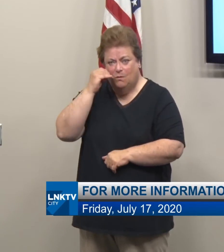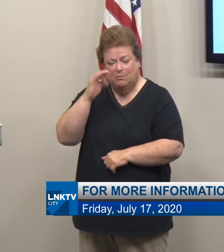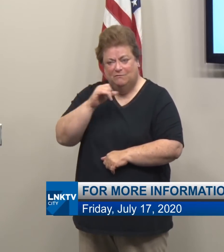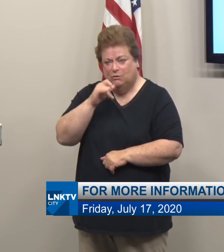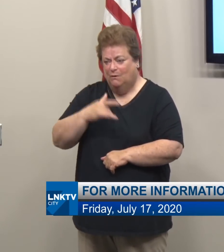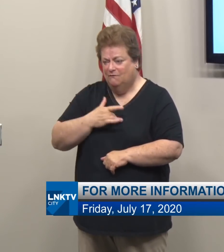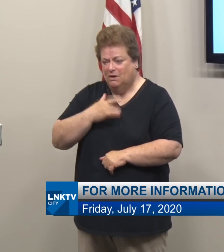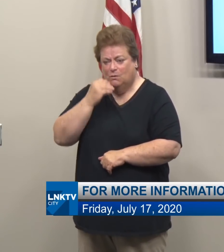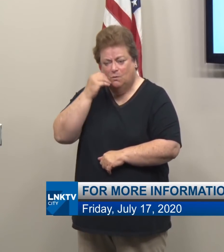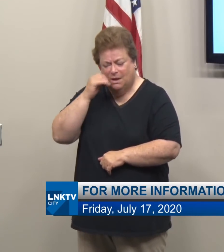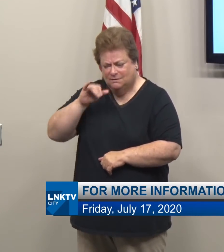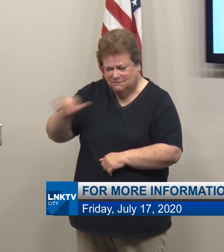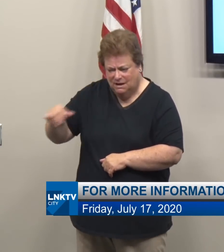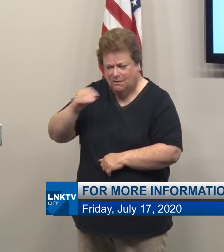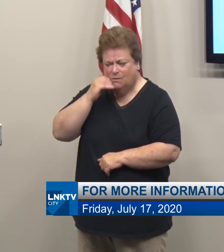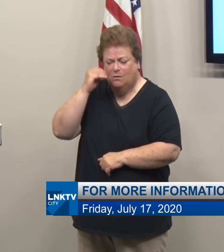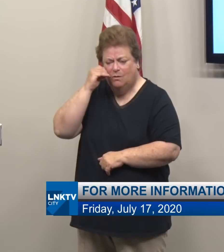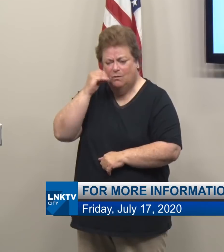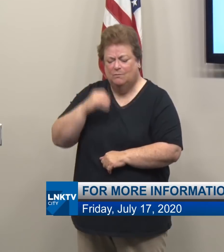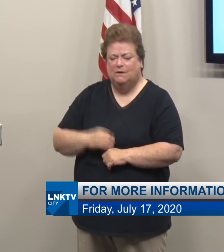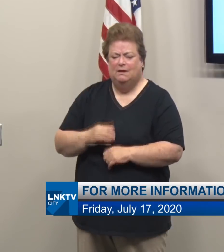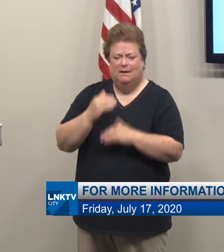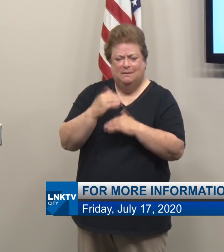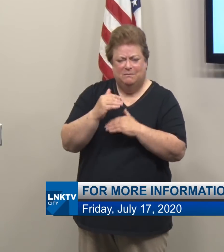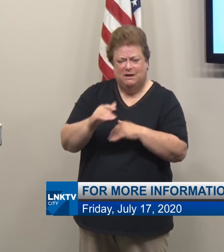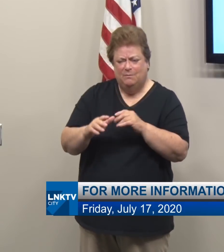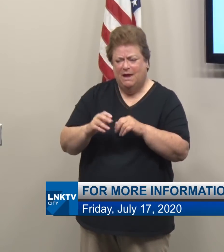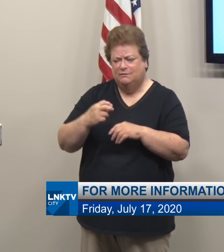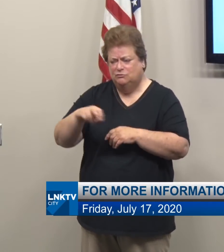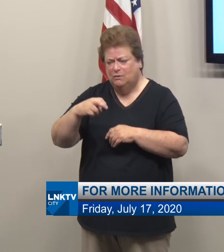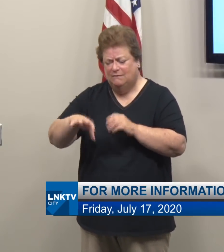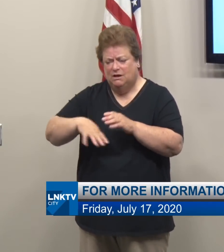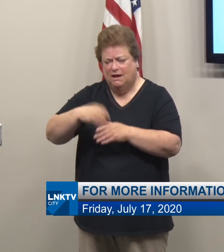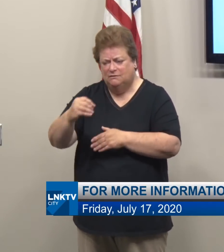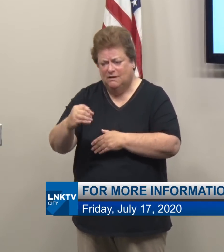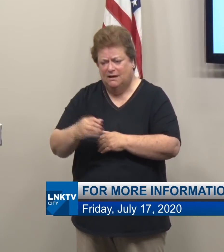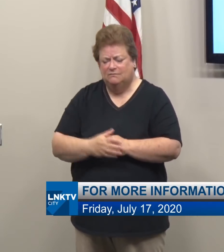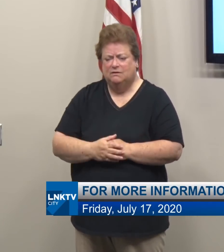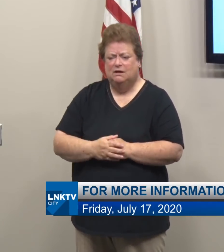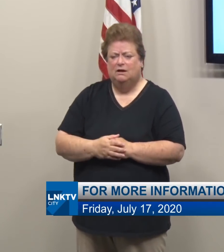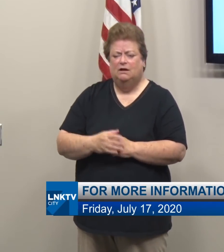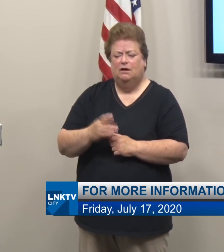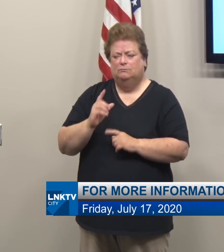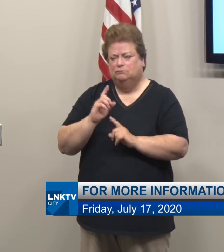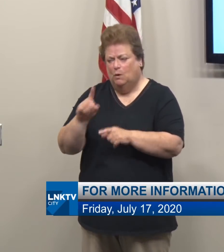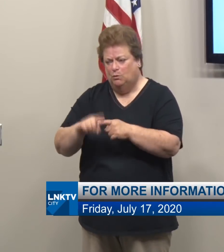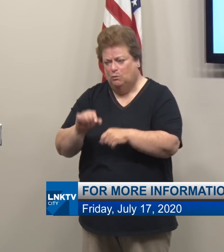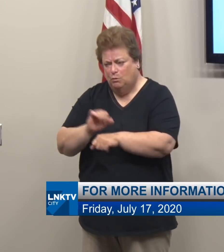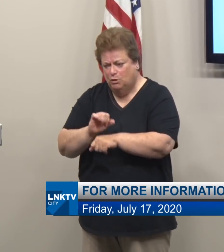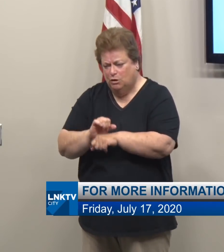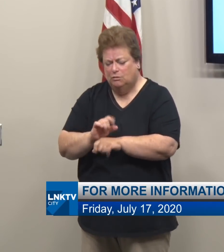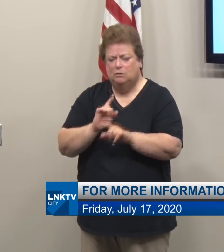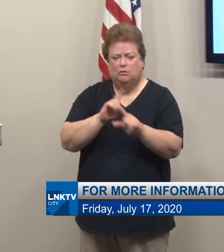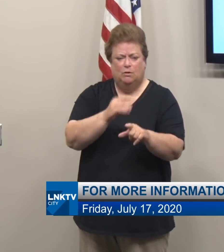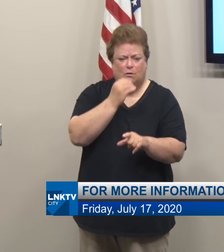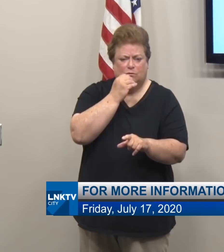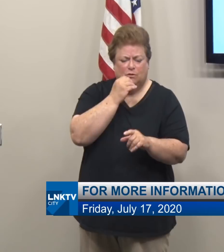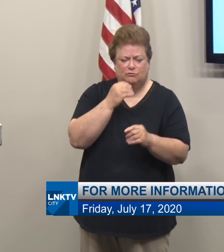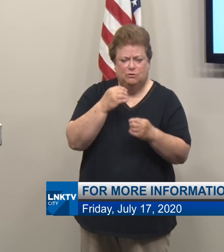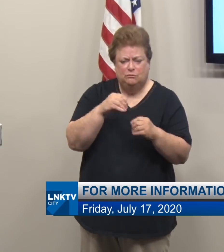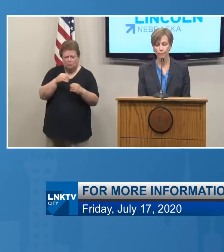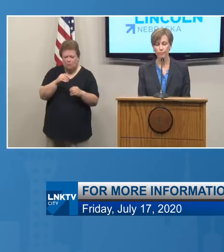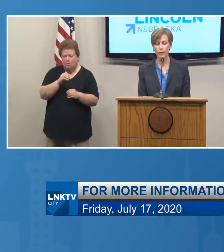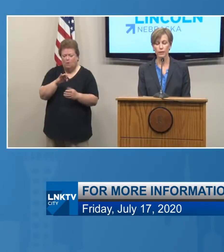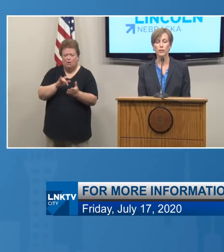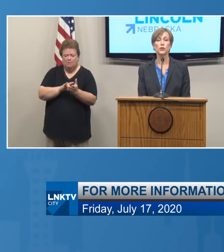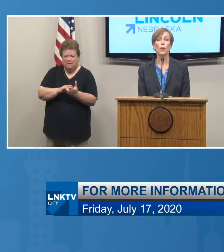to minimize trips outside the home, reserving them as much as possible for when you have to go to work, get groceries, medicine, or